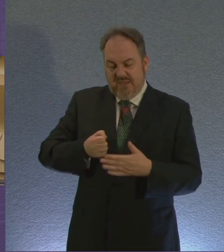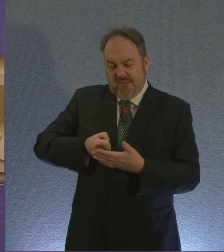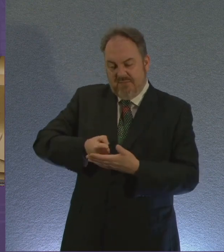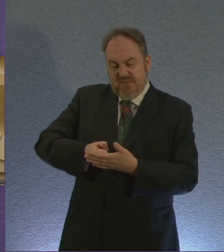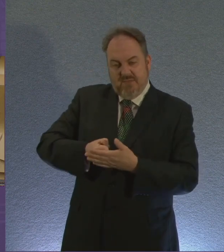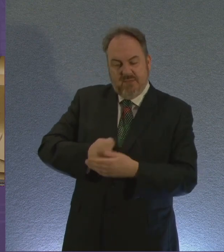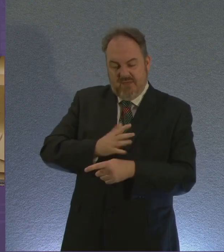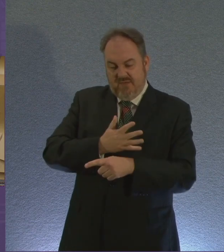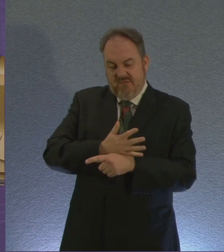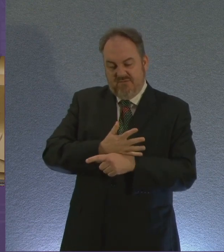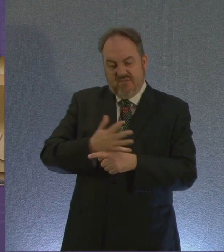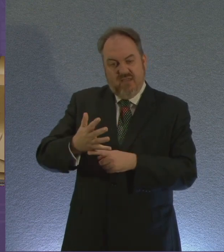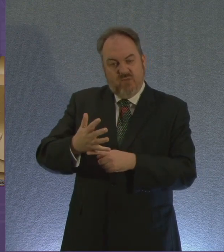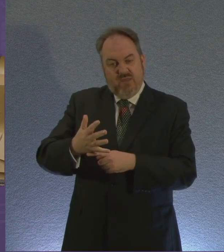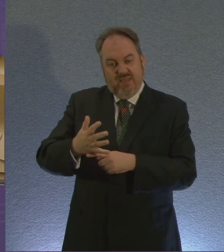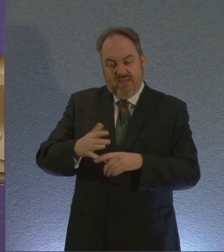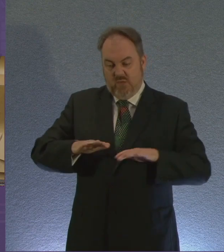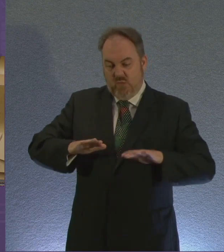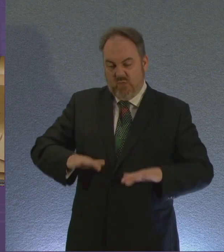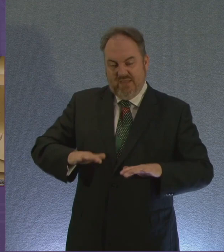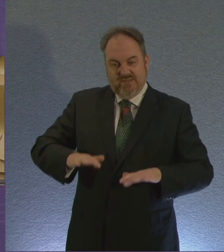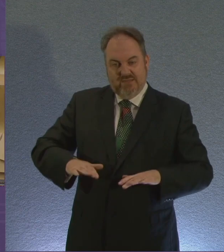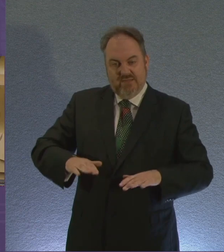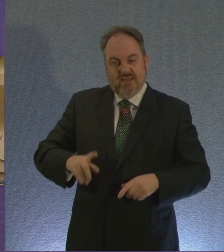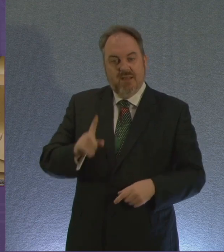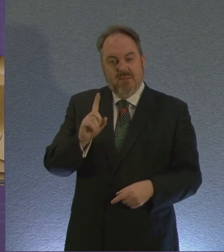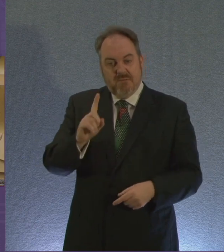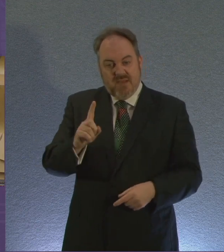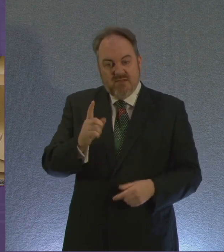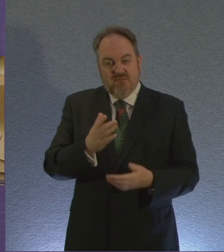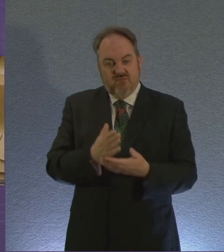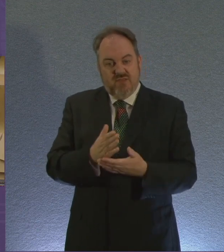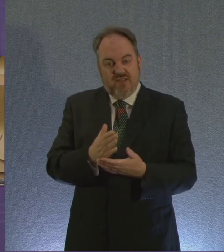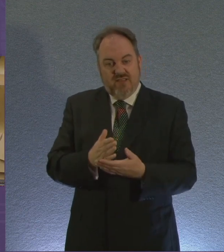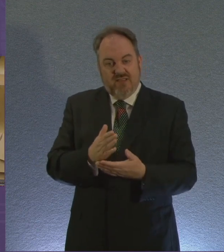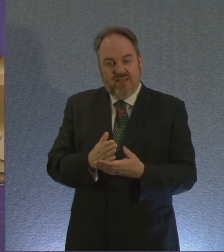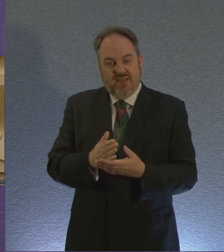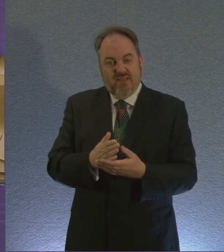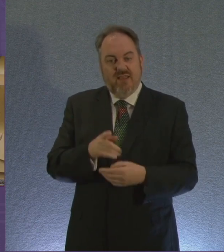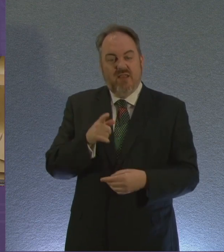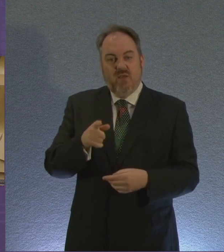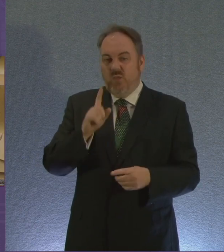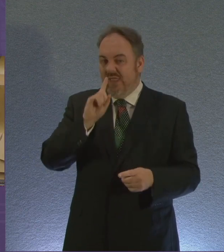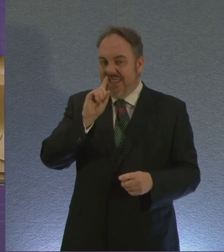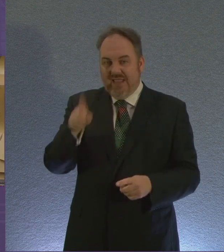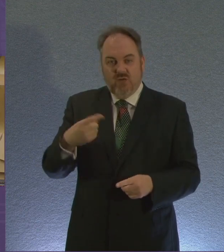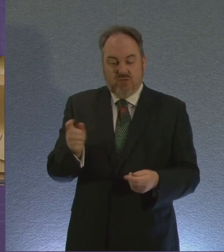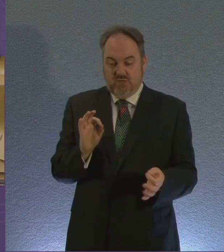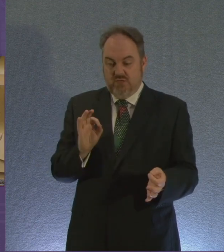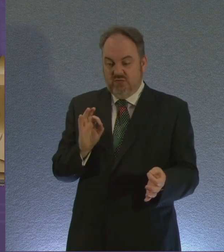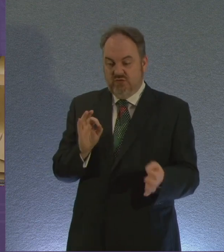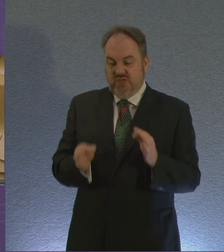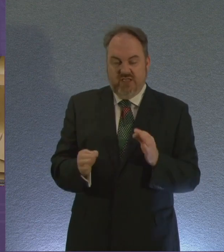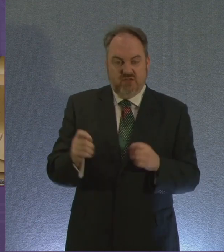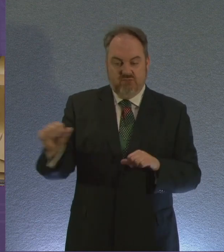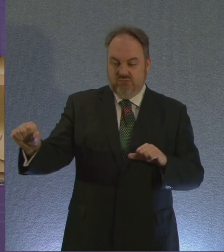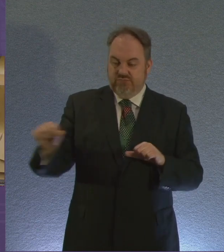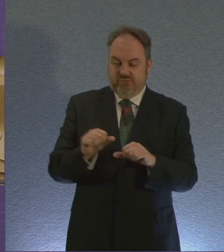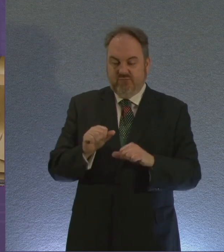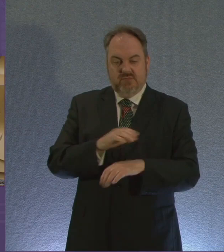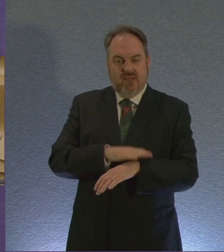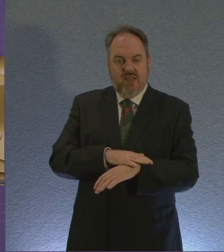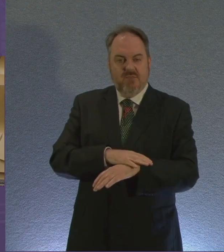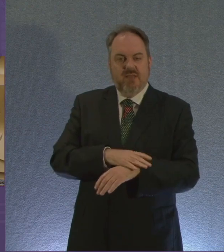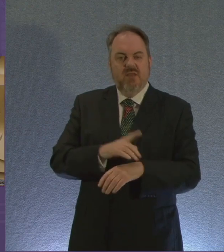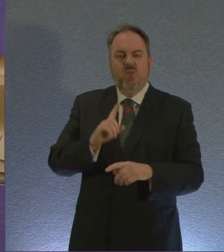into the universal credit system that it cannot in any way remotely be easily changed. So there's no point asking for a change that